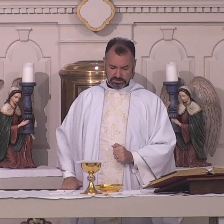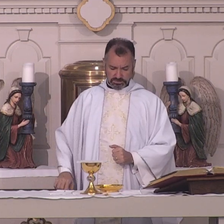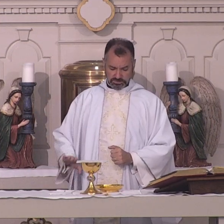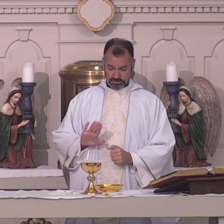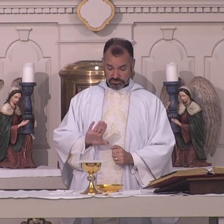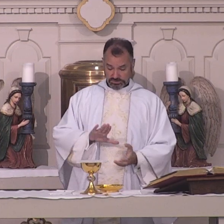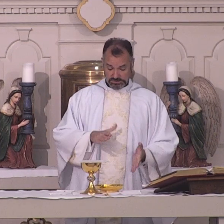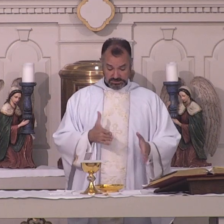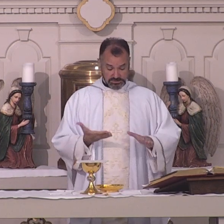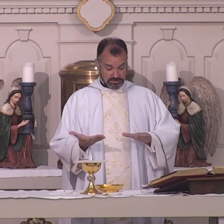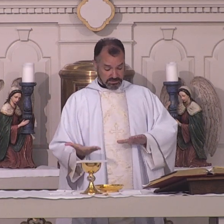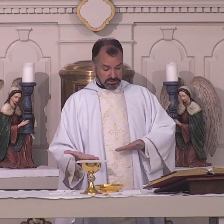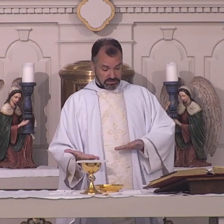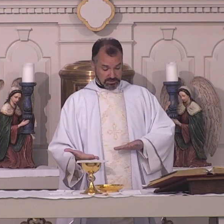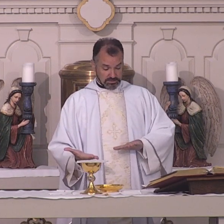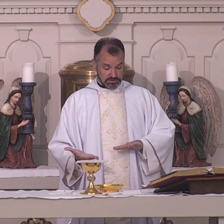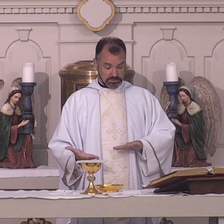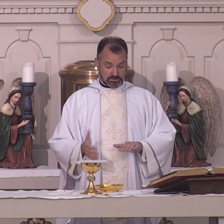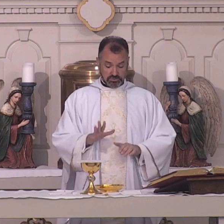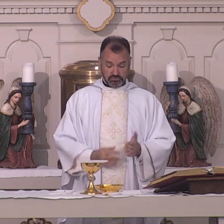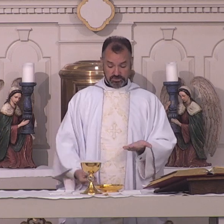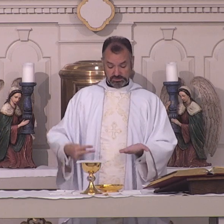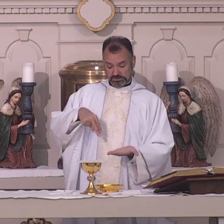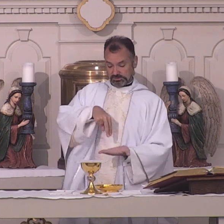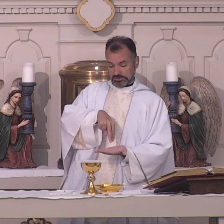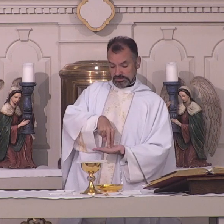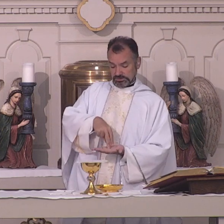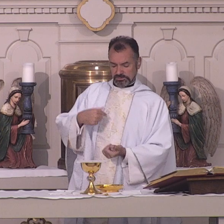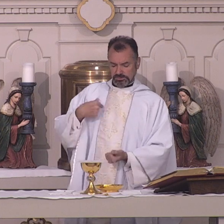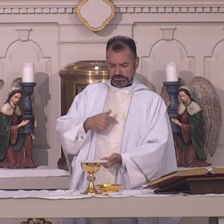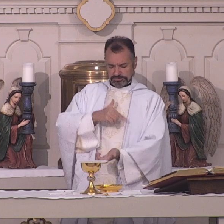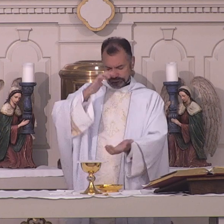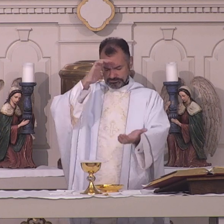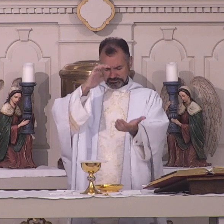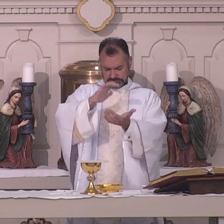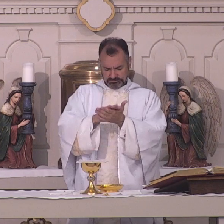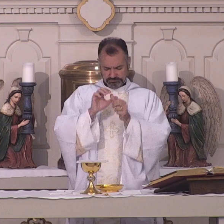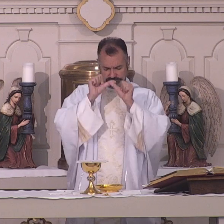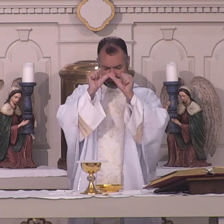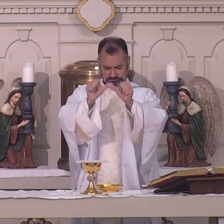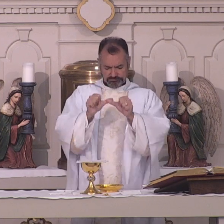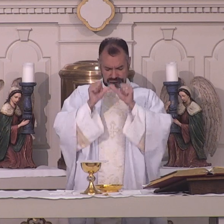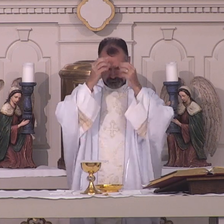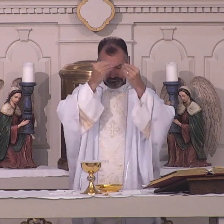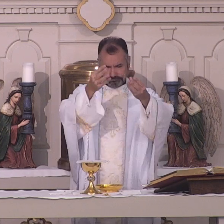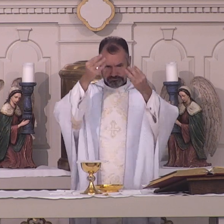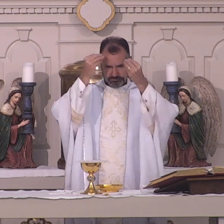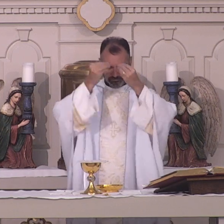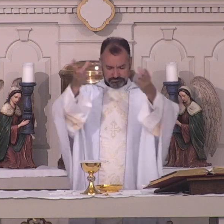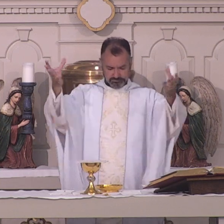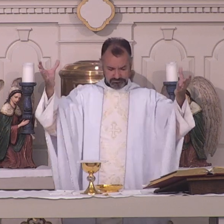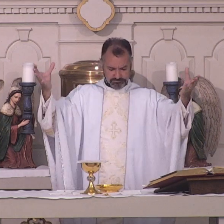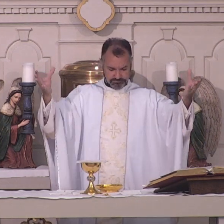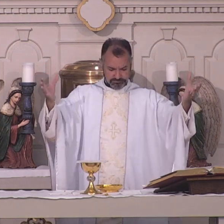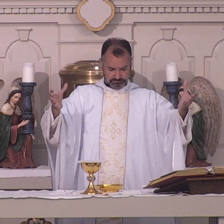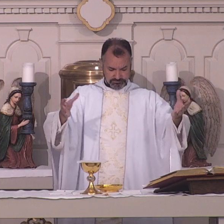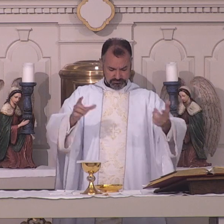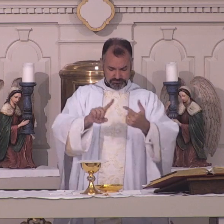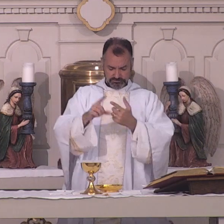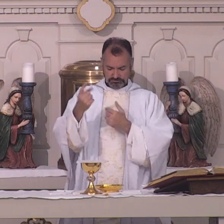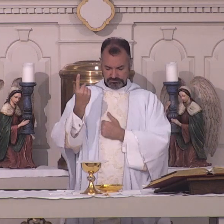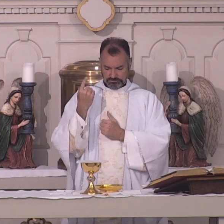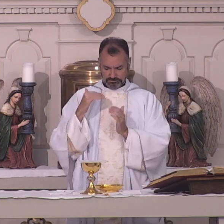We proclaim your death, O Lord, and profess your resurrection until you come